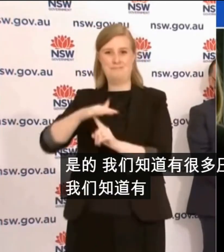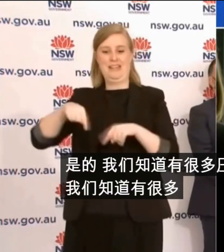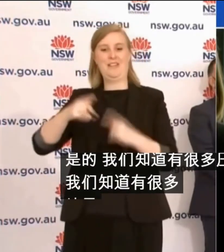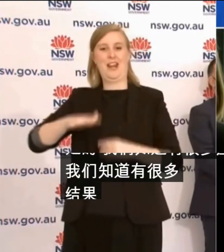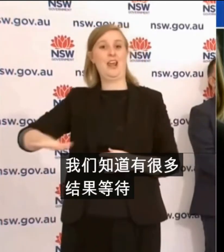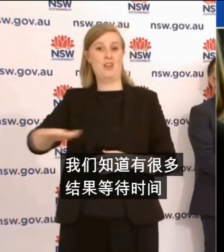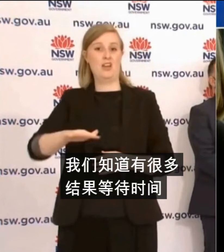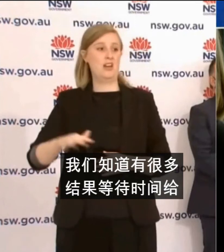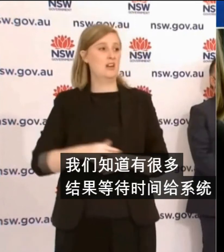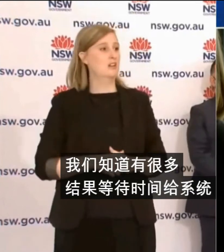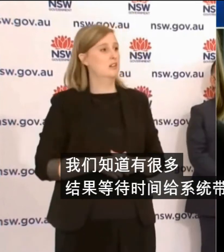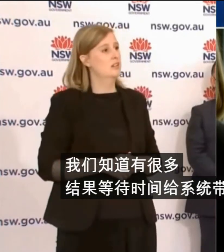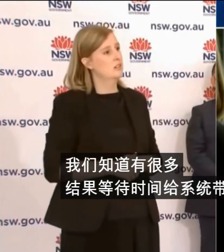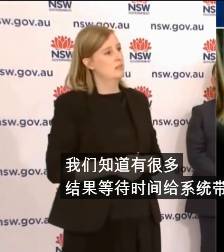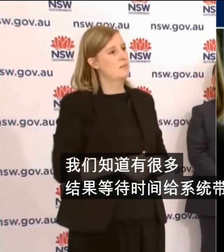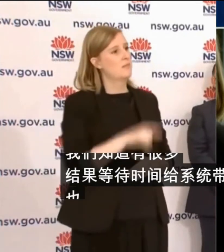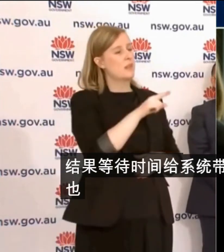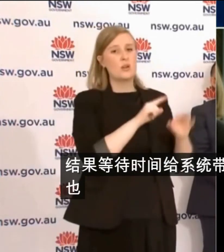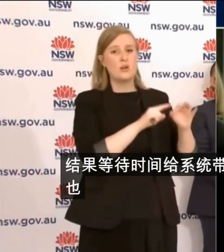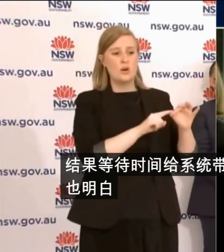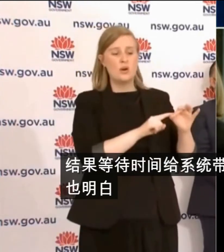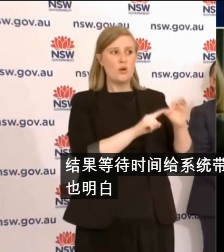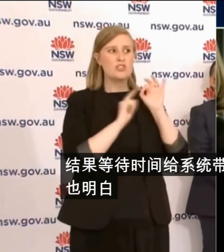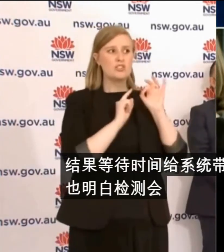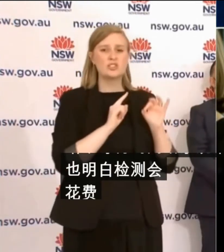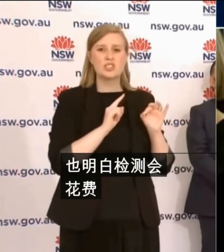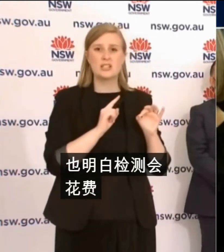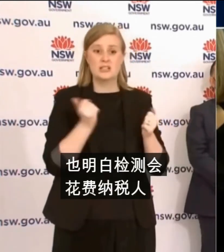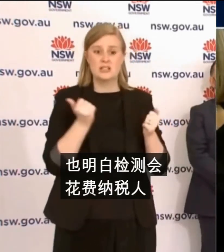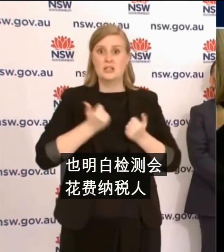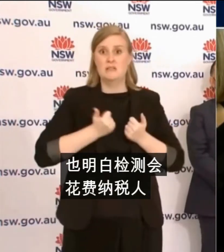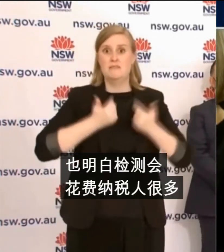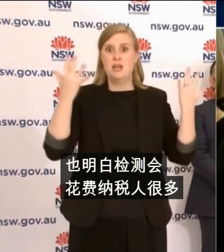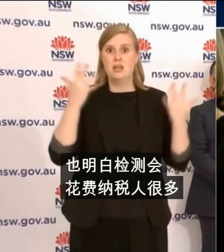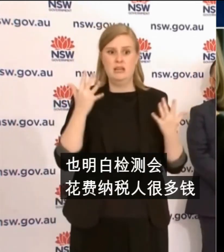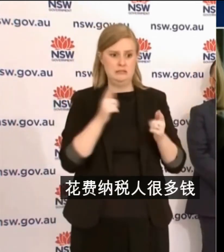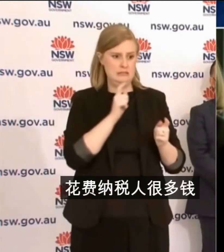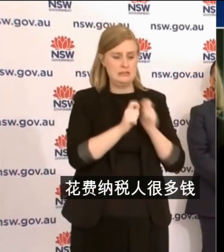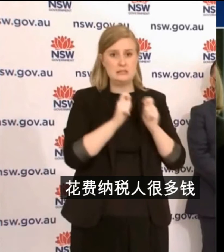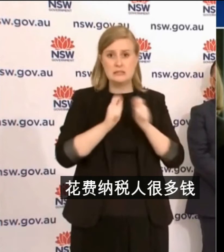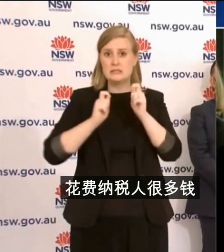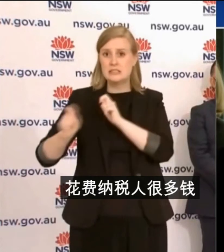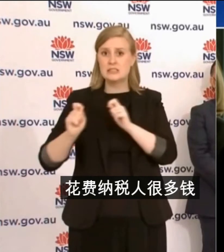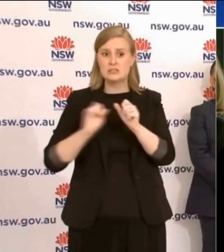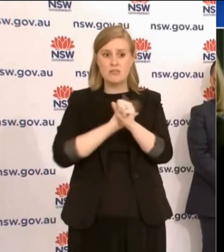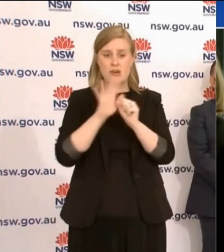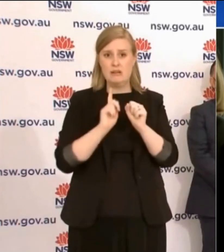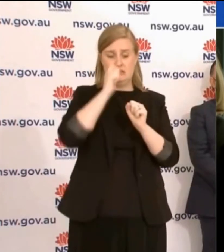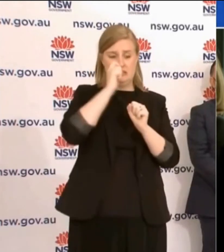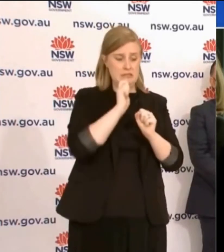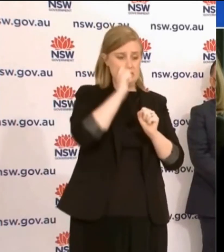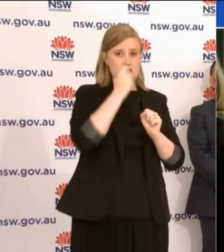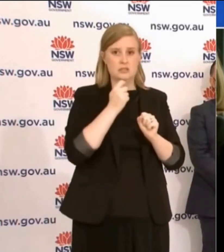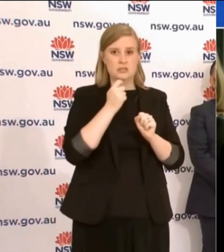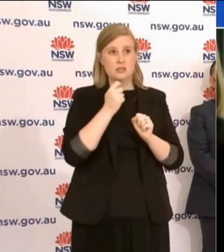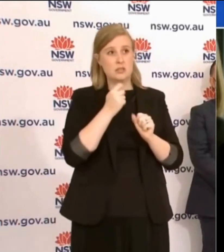of pressure on the system with result wait times, and we also understand the tests are going to cost taxpayers a lot of money. We know that symptomatic people should be getting tested,